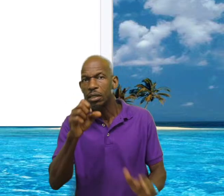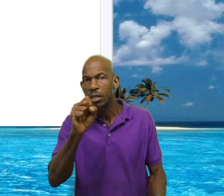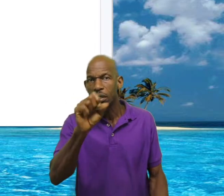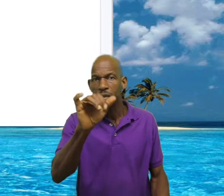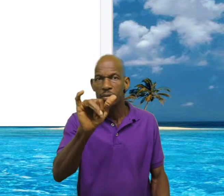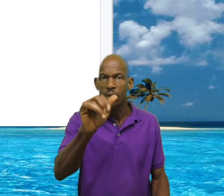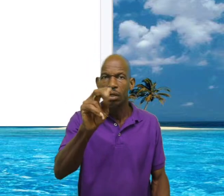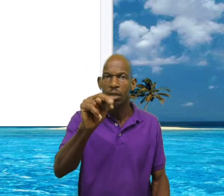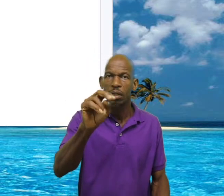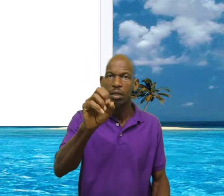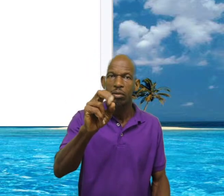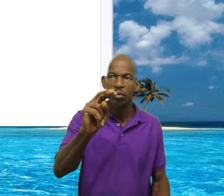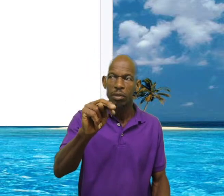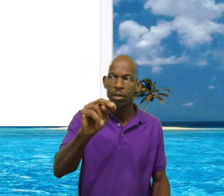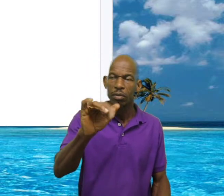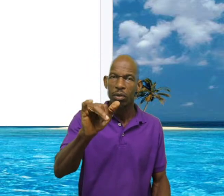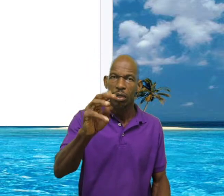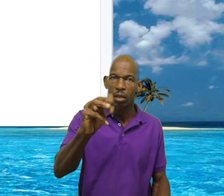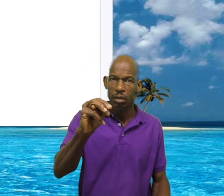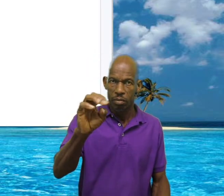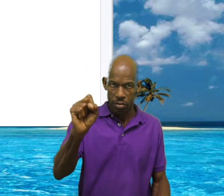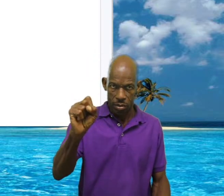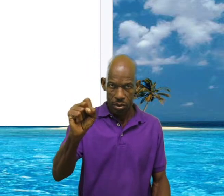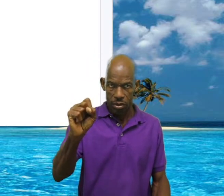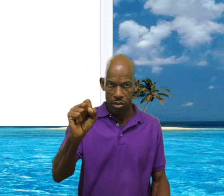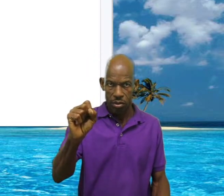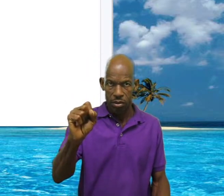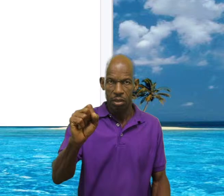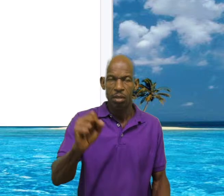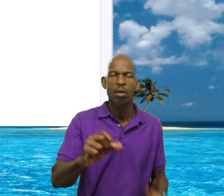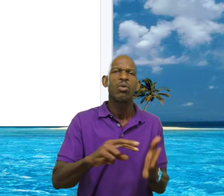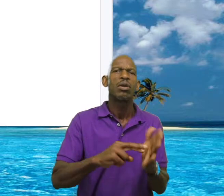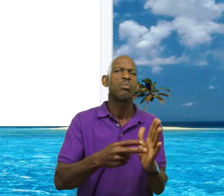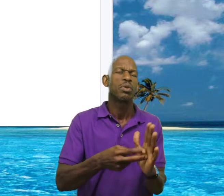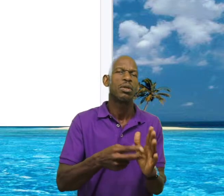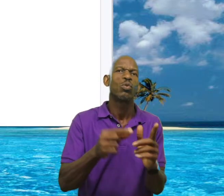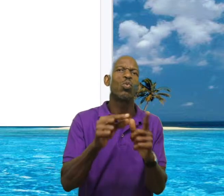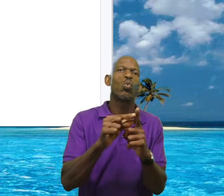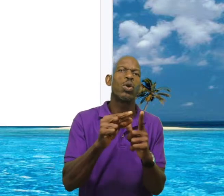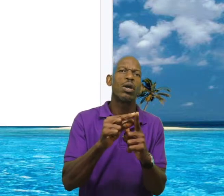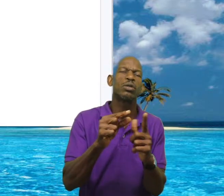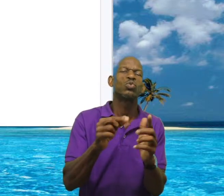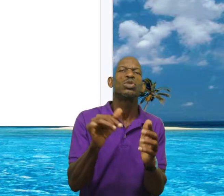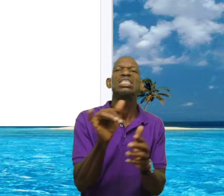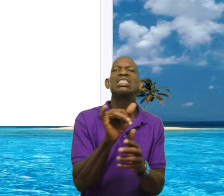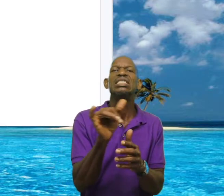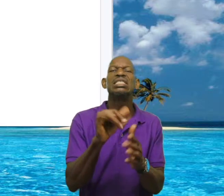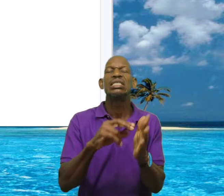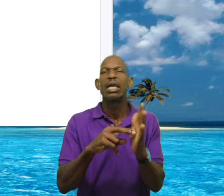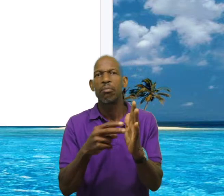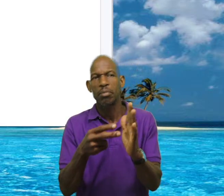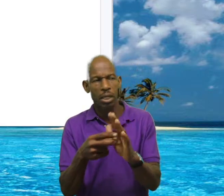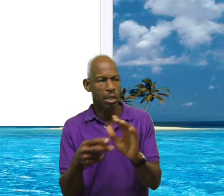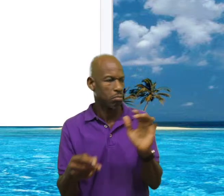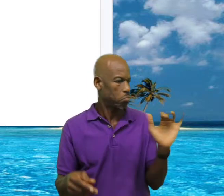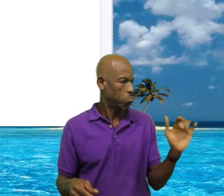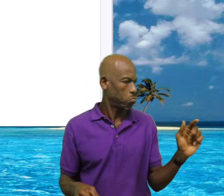internet a lot to help you learn, right? And that is where we are on now. We have to use the internet to get information.